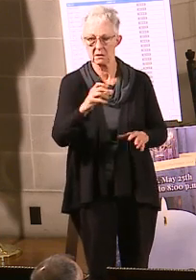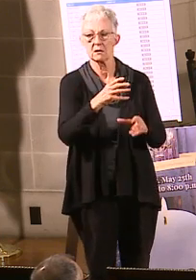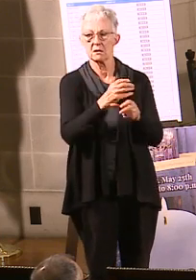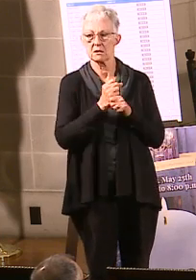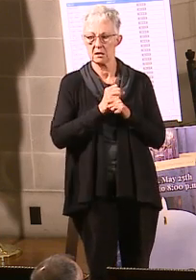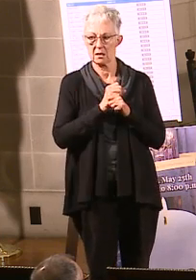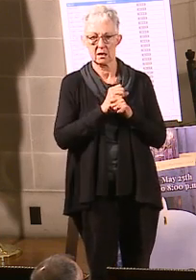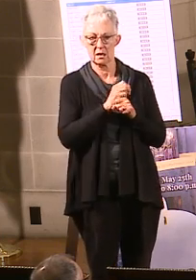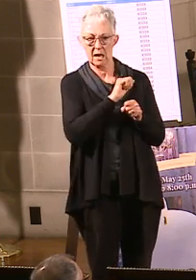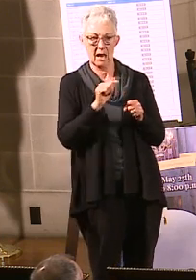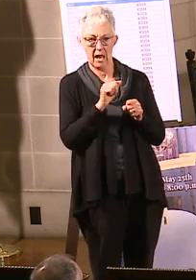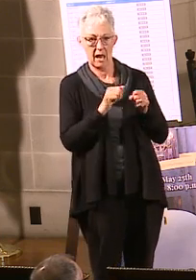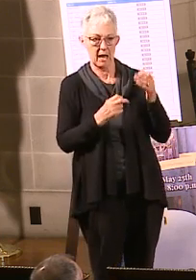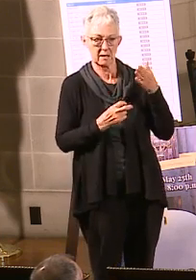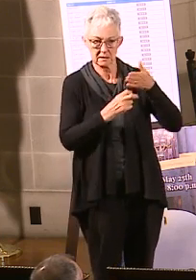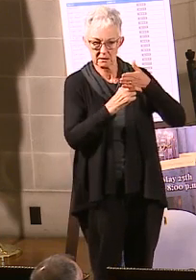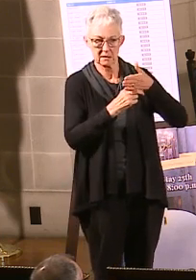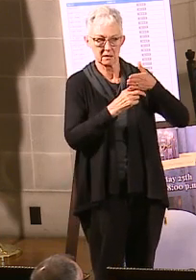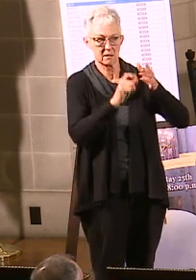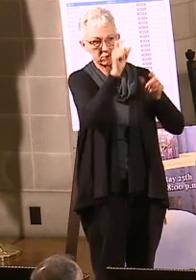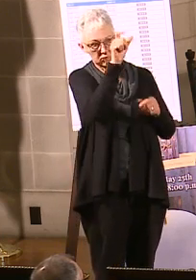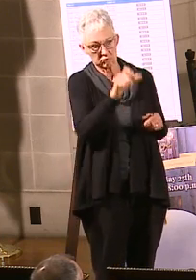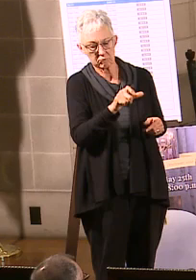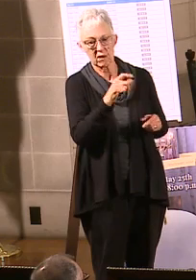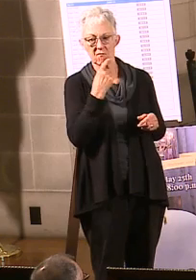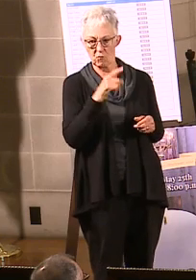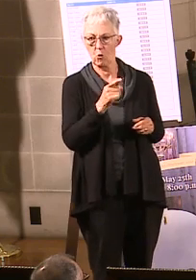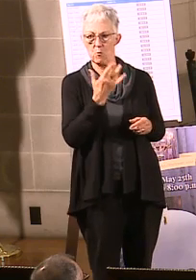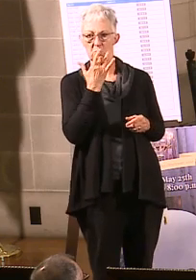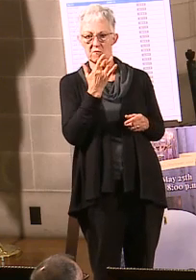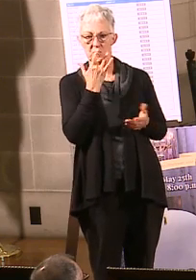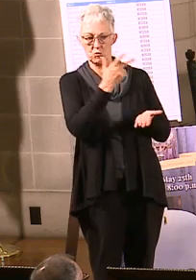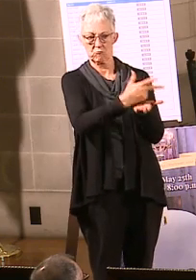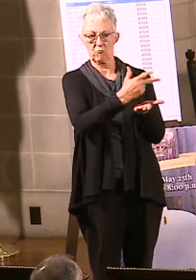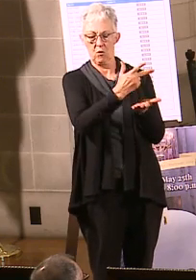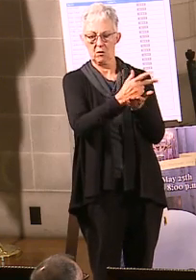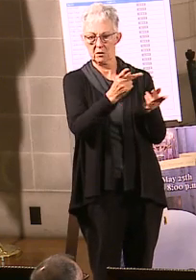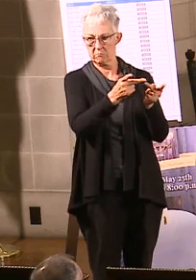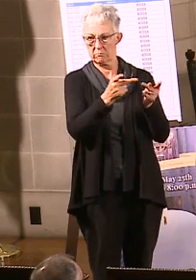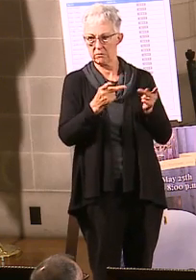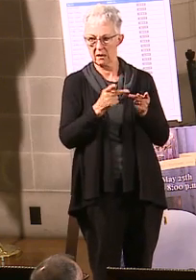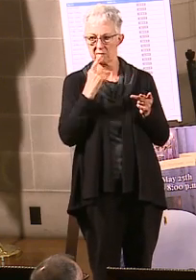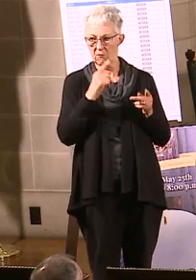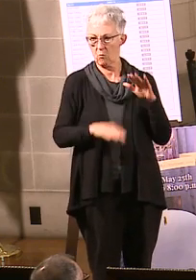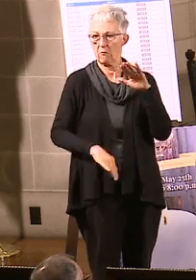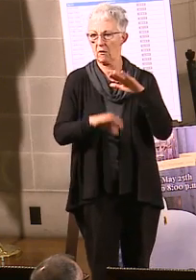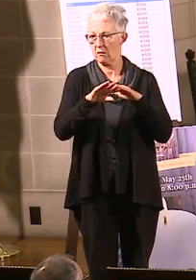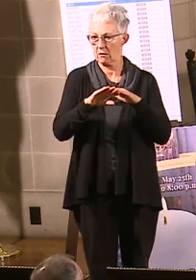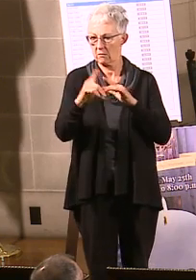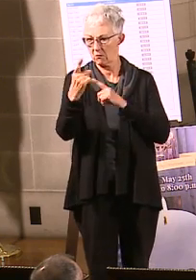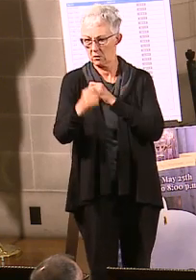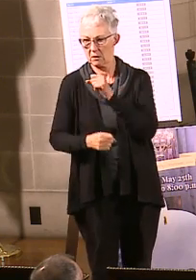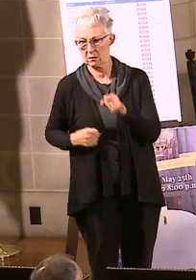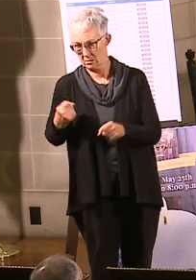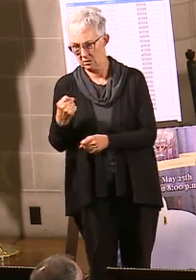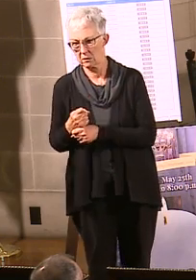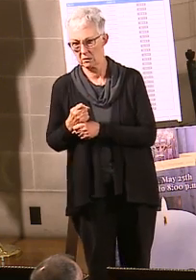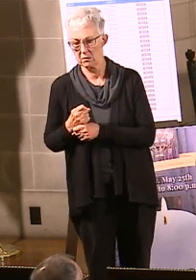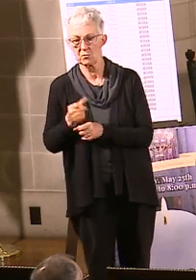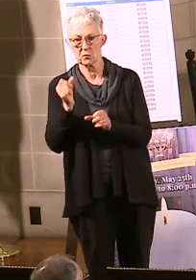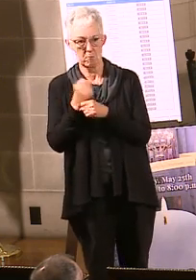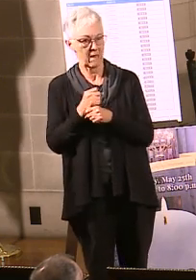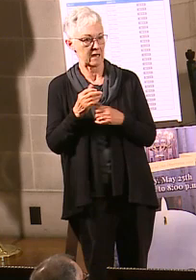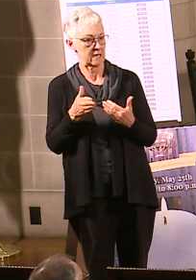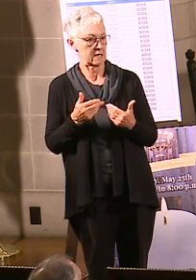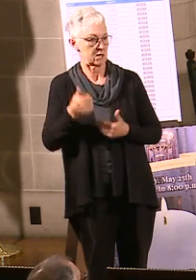parking for up to a year after the point in which they sign up, to really make it easier on them in terms of arriving